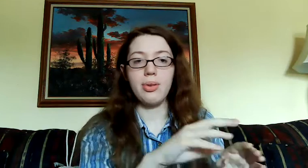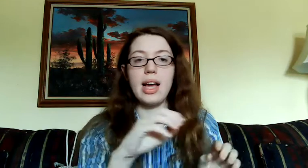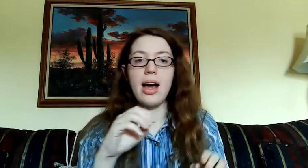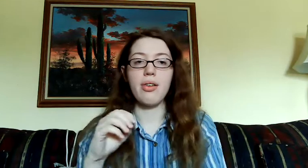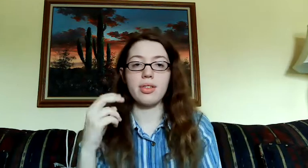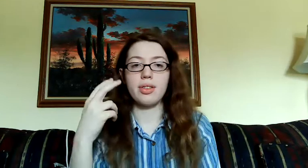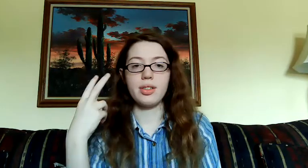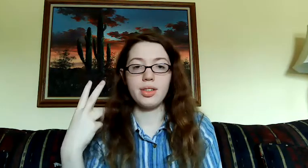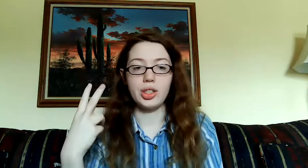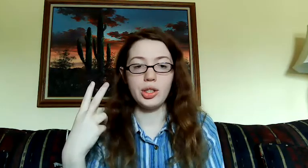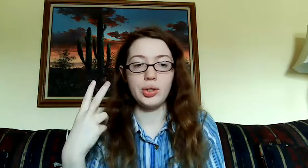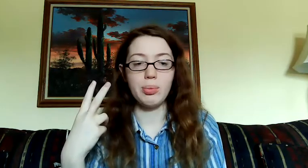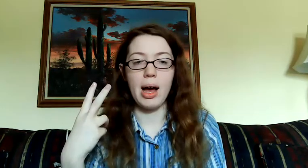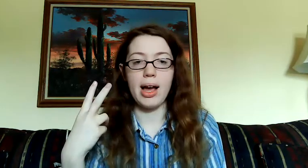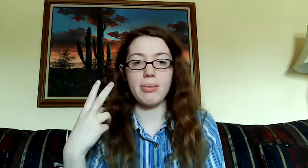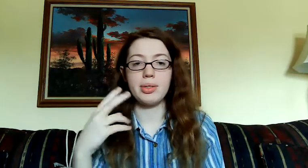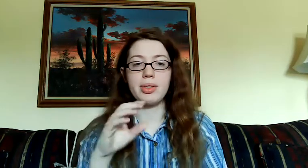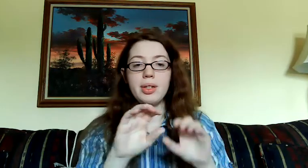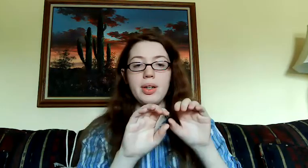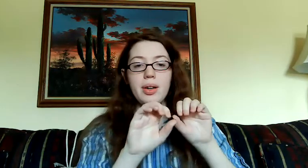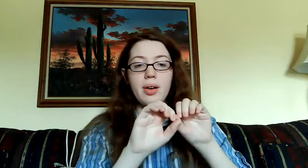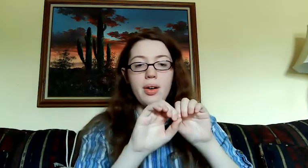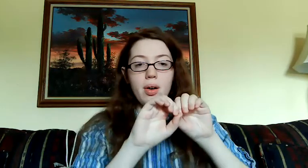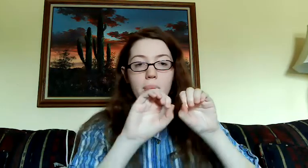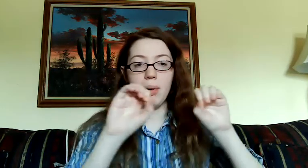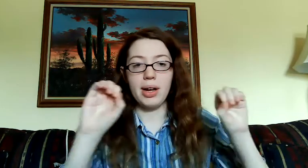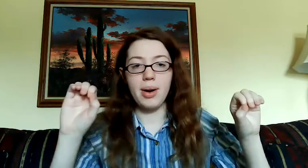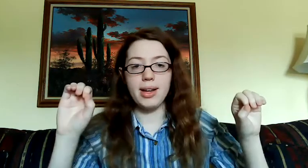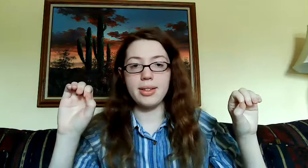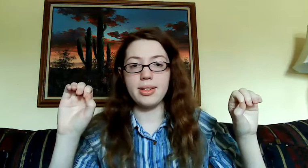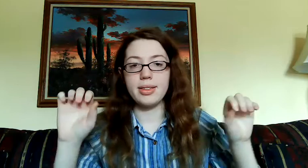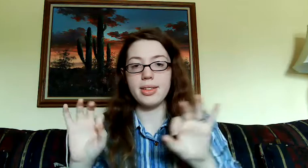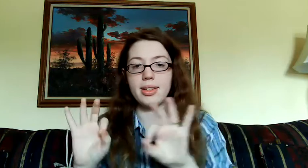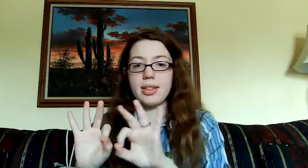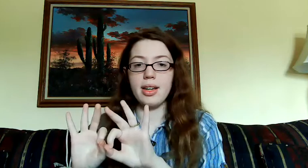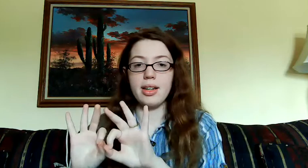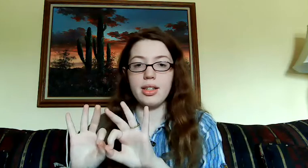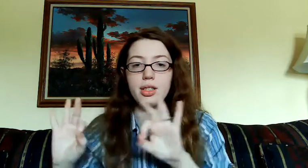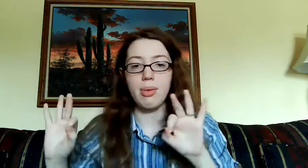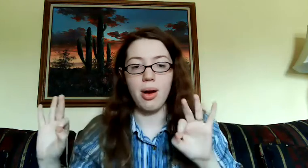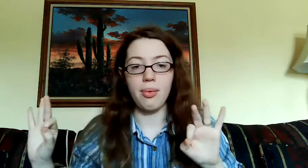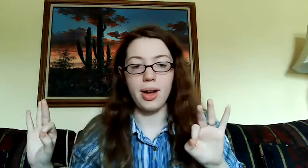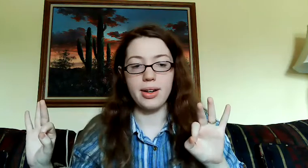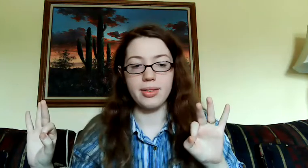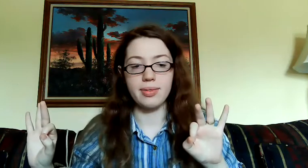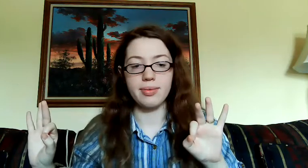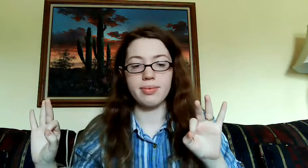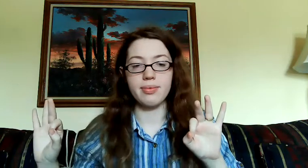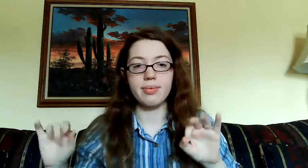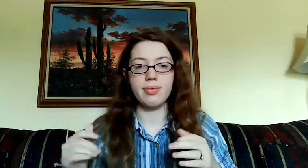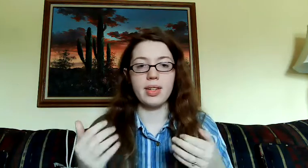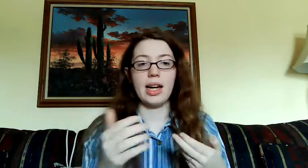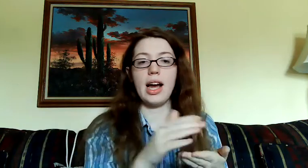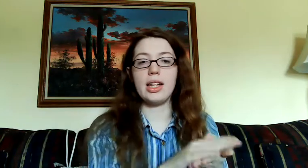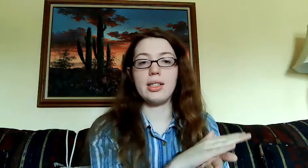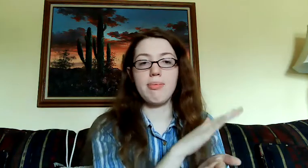out 2 pipes. Big one and a small one. I got some